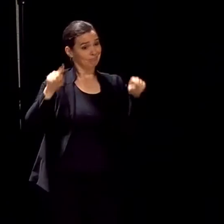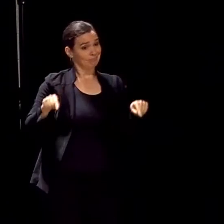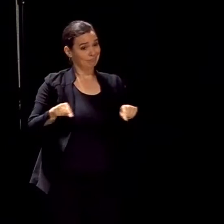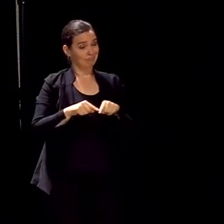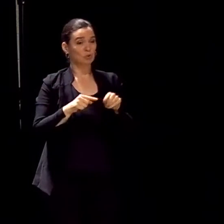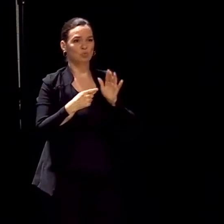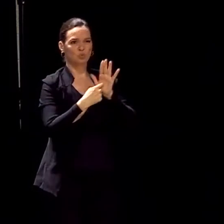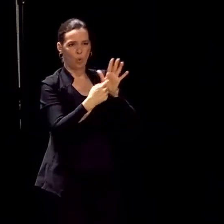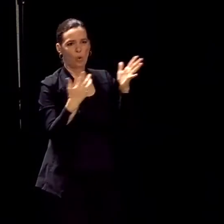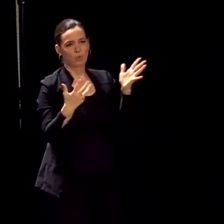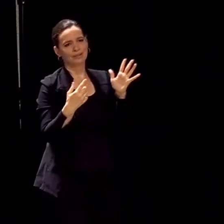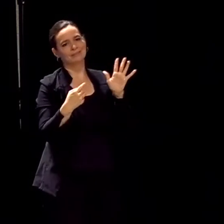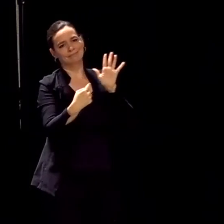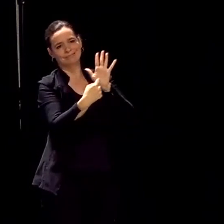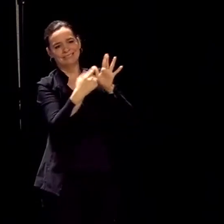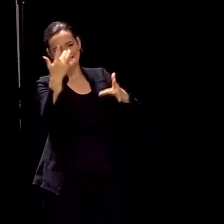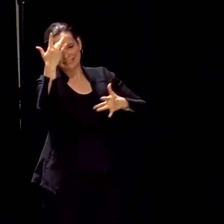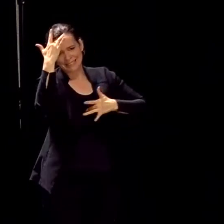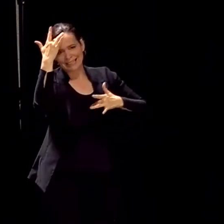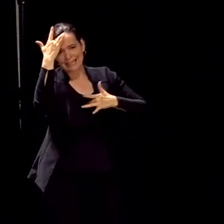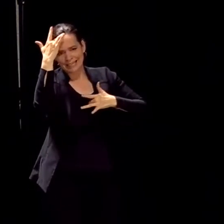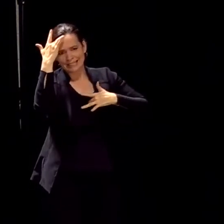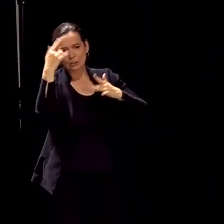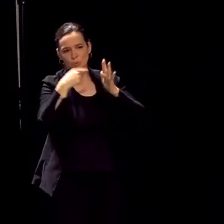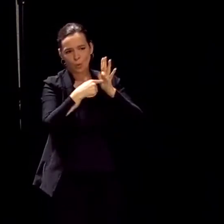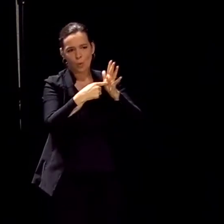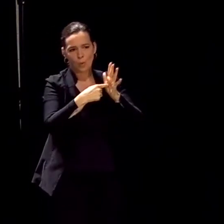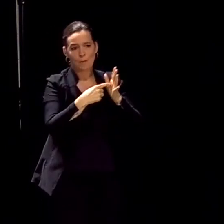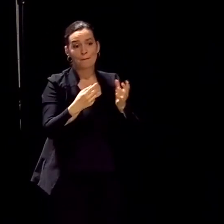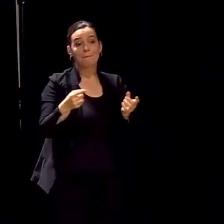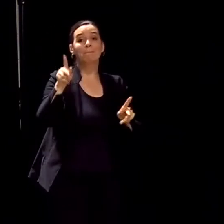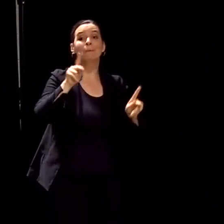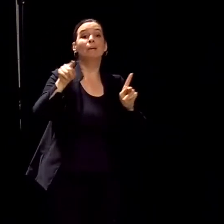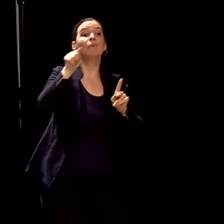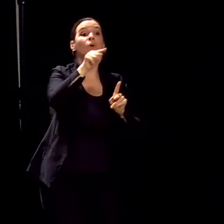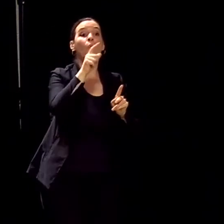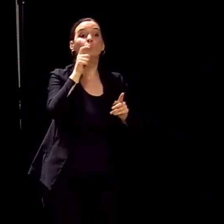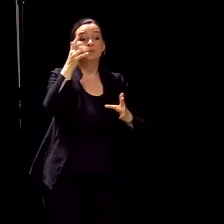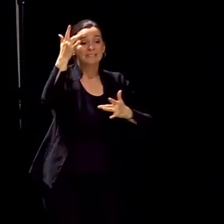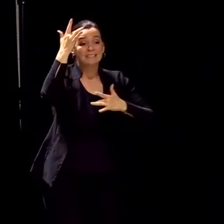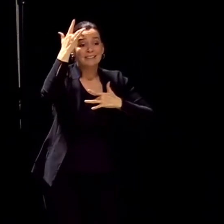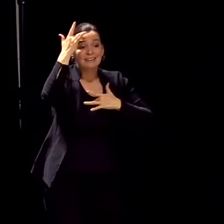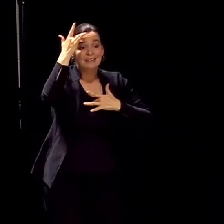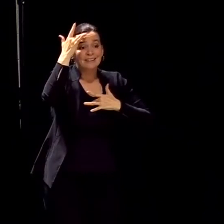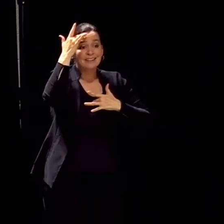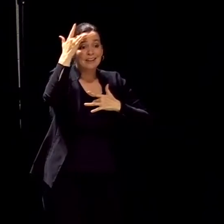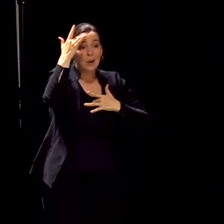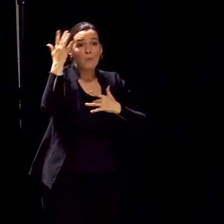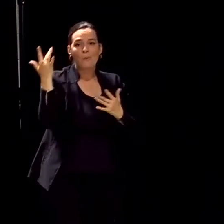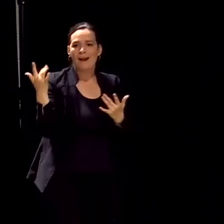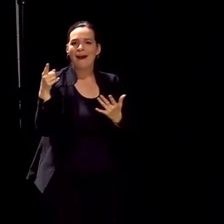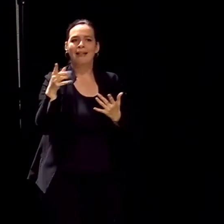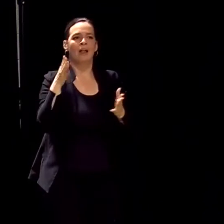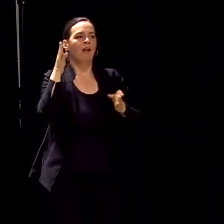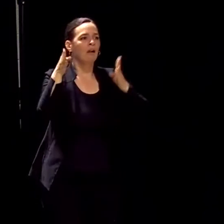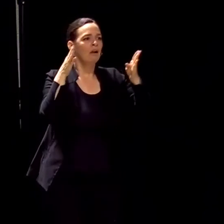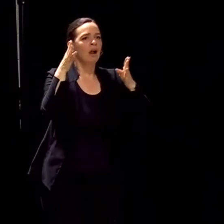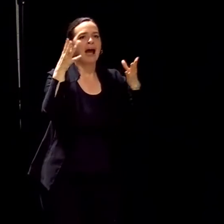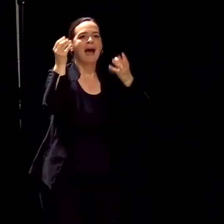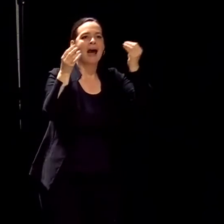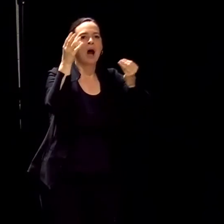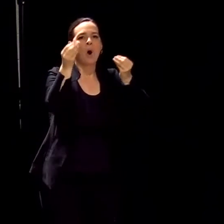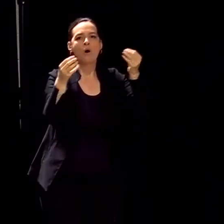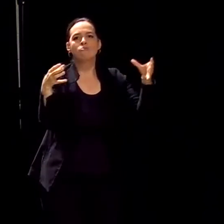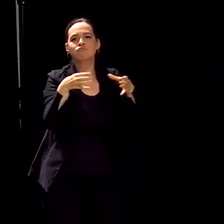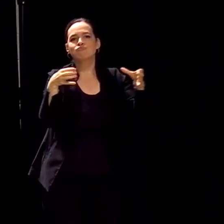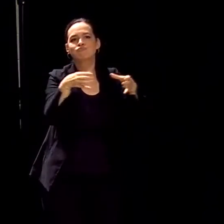who are sick, going on with their lives, and that's driving most of what we've seen. The yellow restrictions